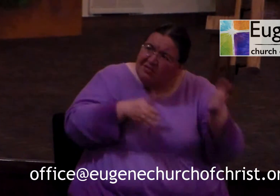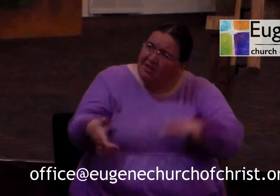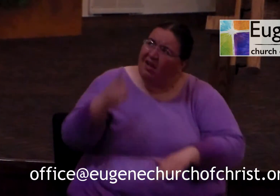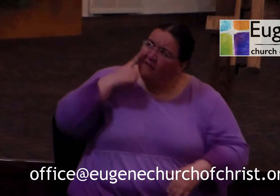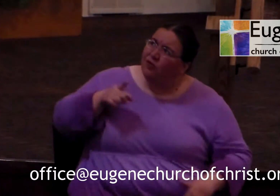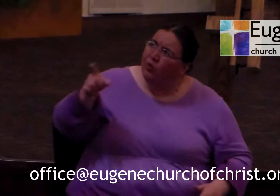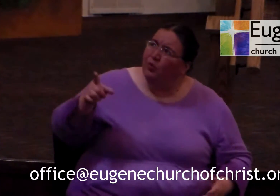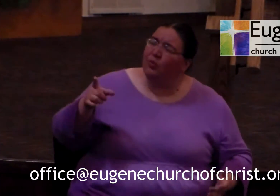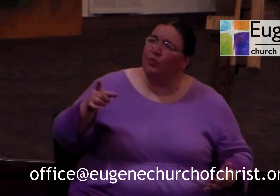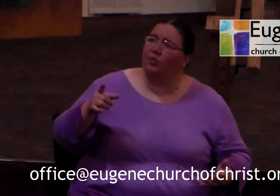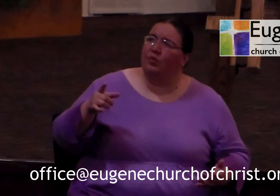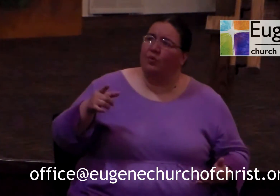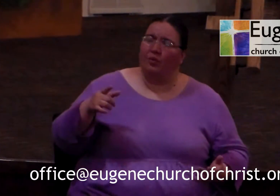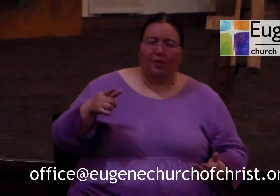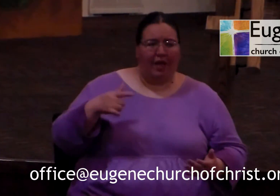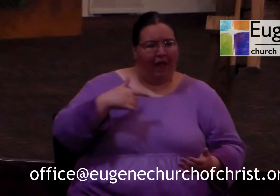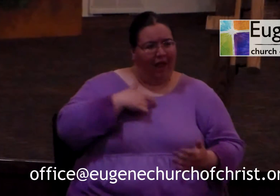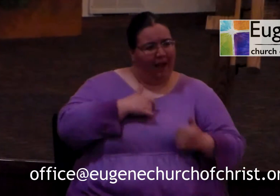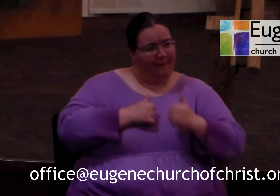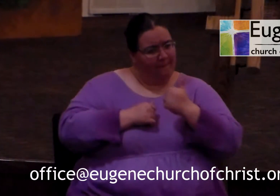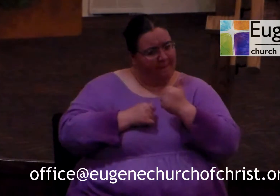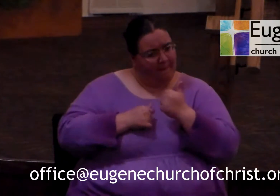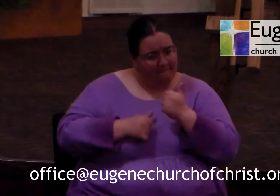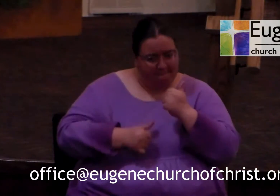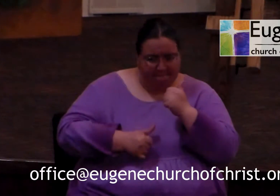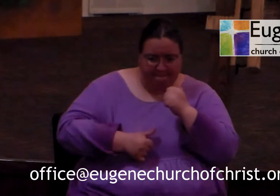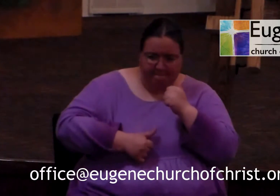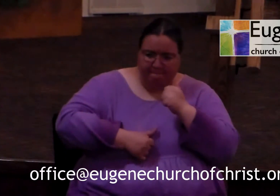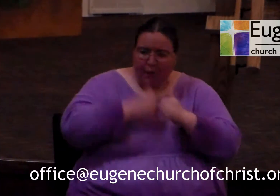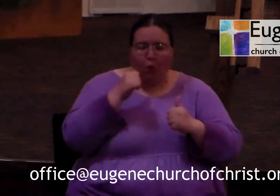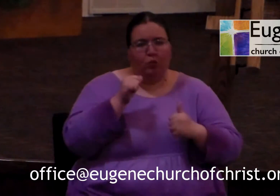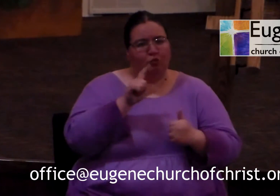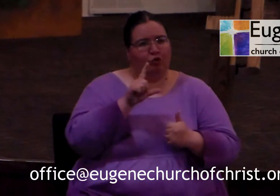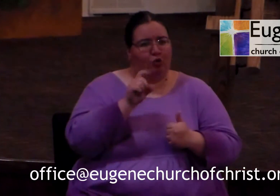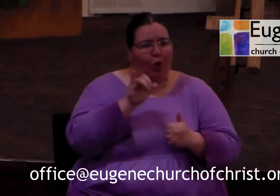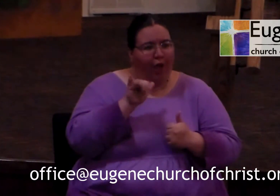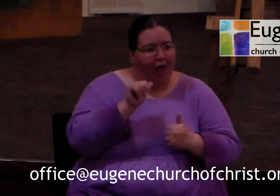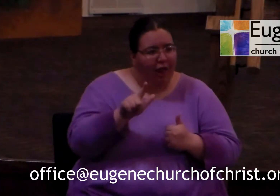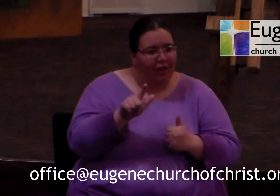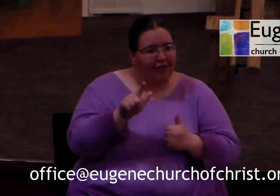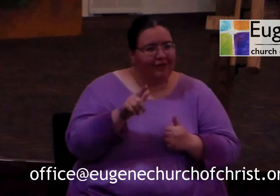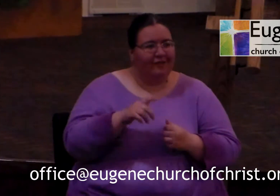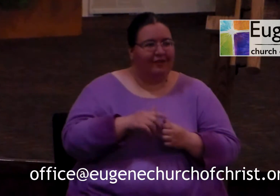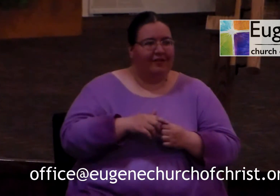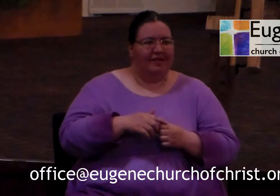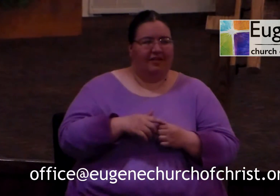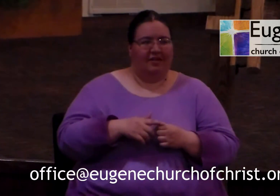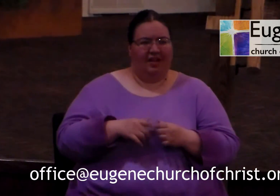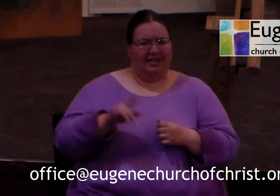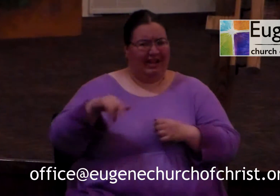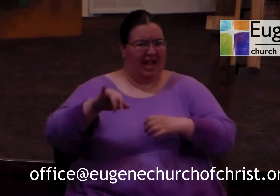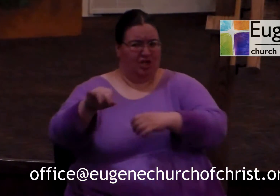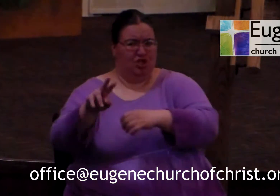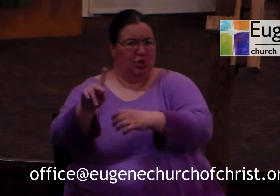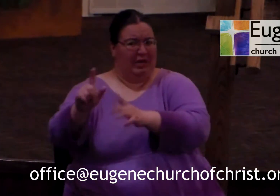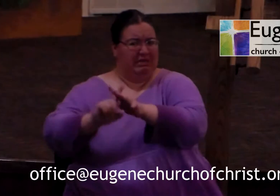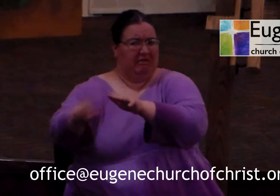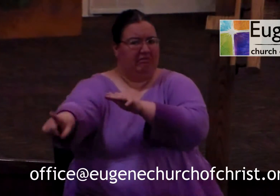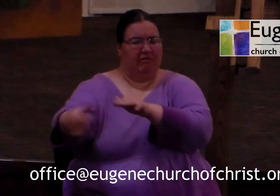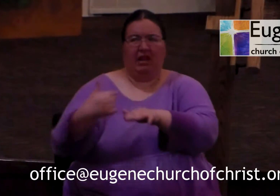I'm as loyal as they come, and we've just seen betrayal is coming, and I'm not that guy. I'm someone who's going to follow you